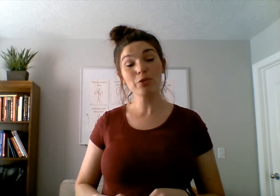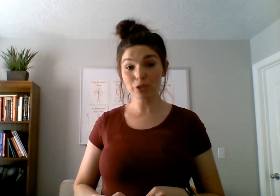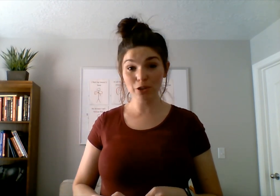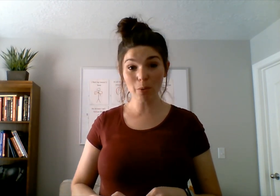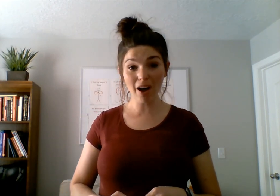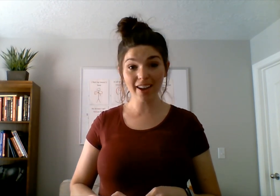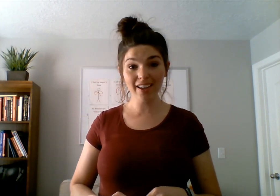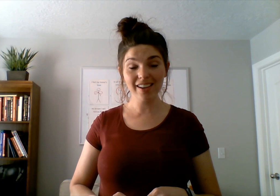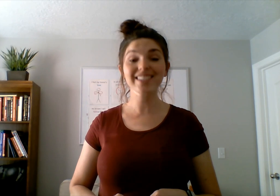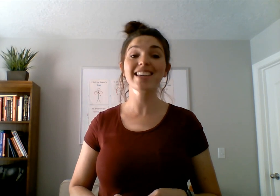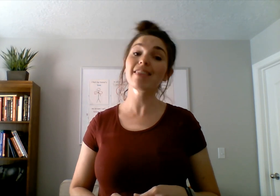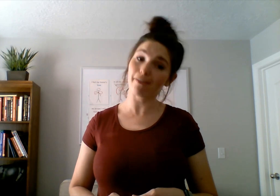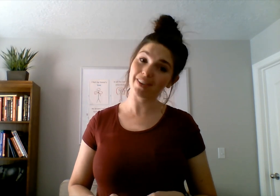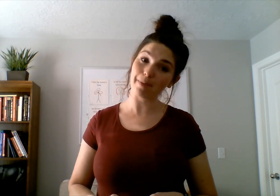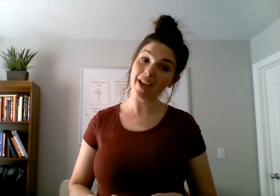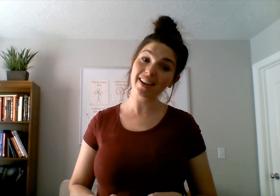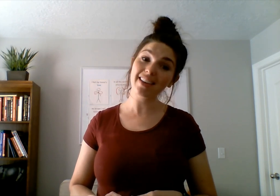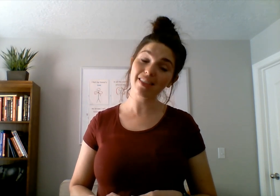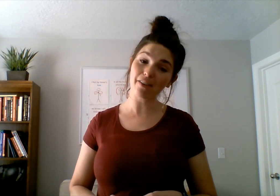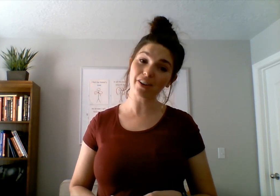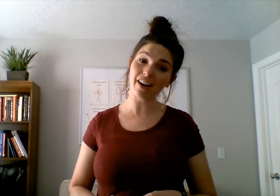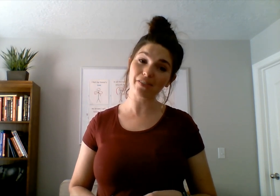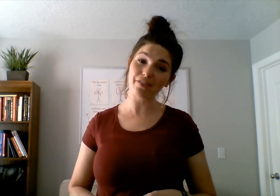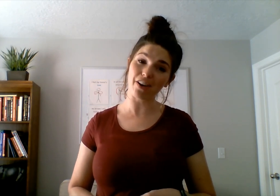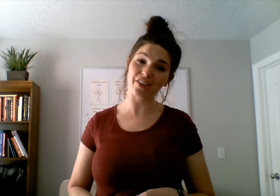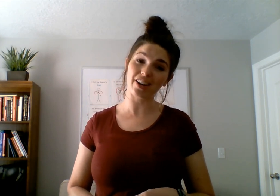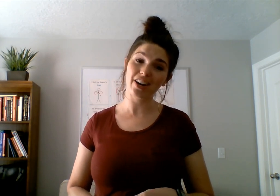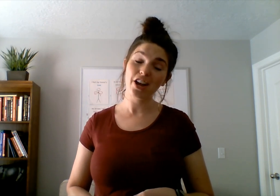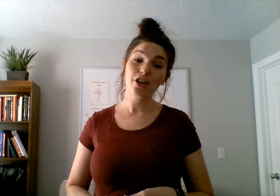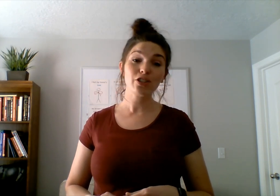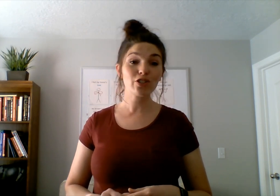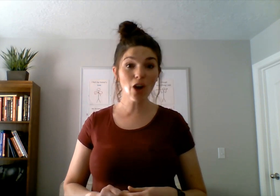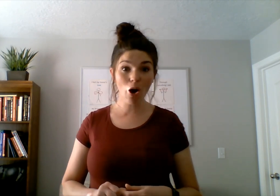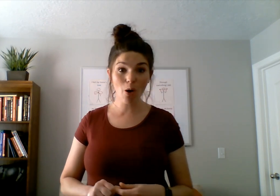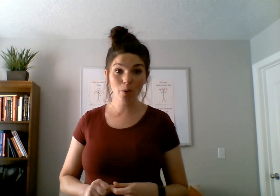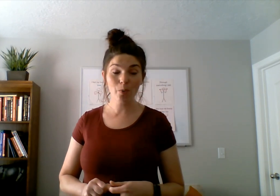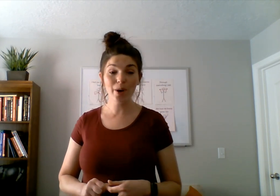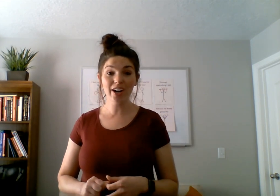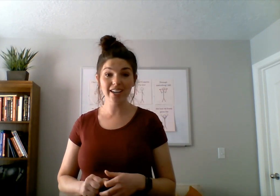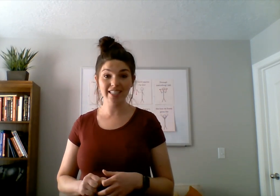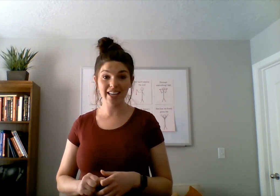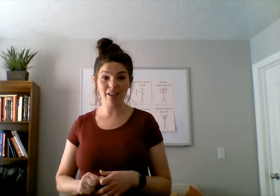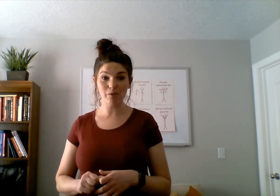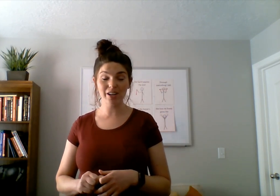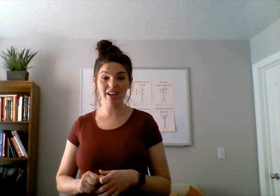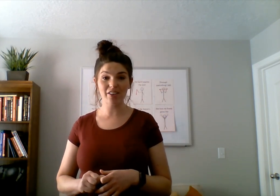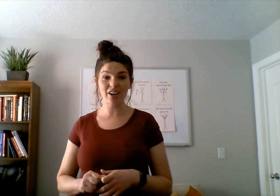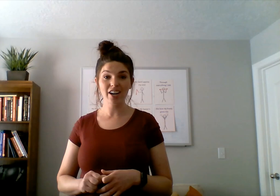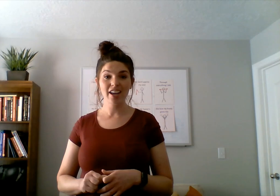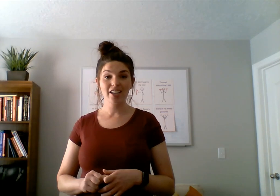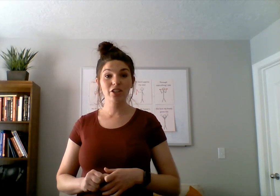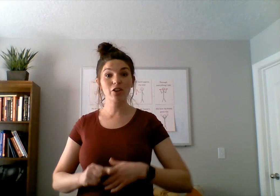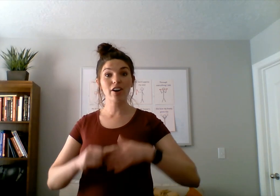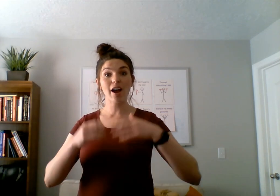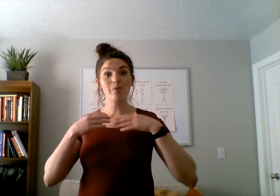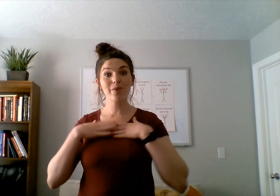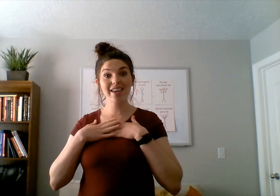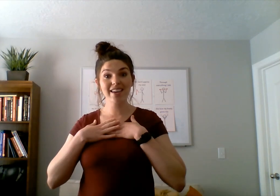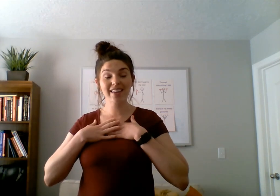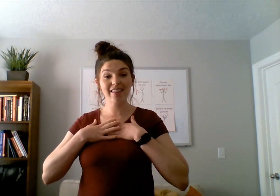You know why? Because he loved them and he loved our Heavenly Father. So we're going to sing love one another to learn how we can